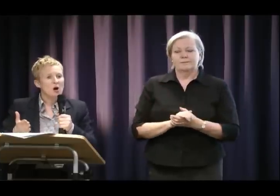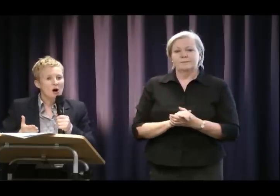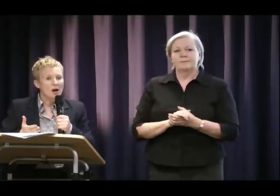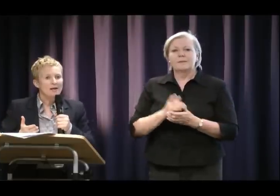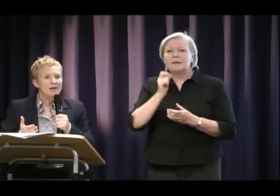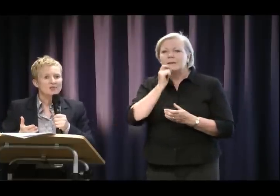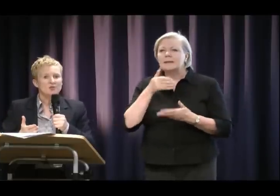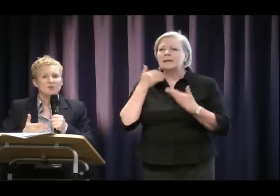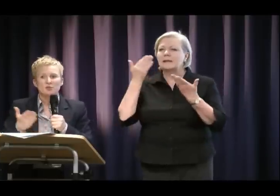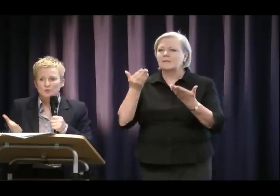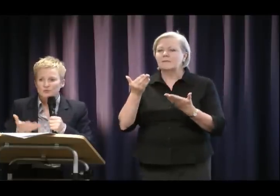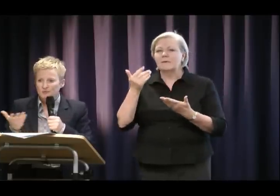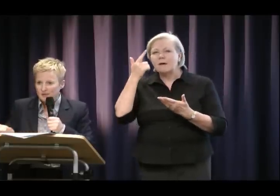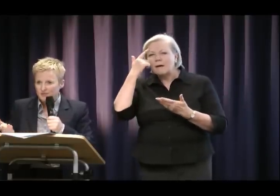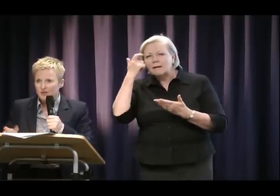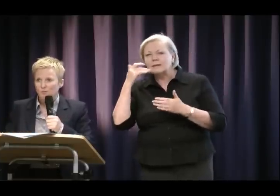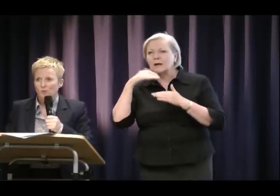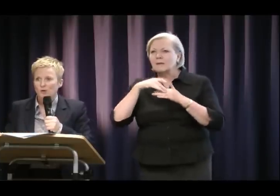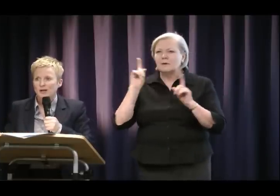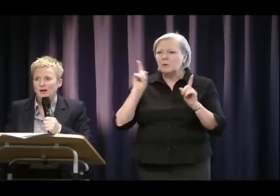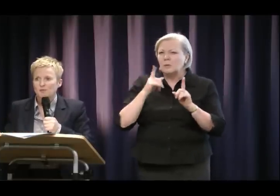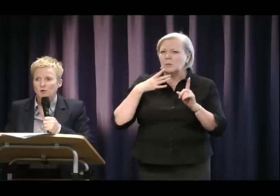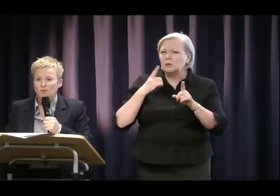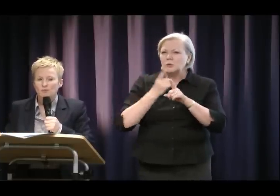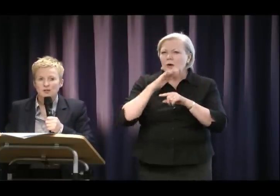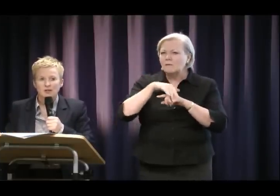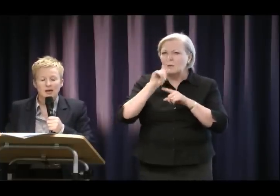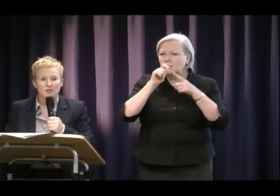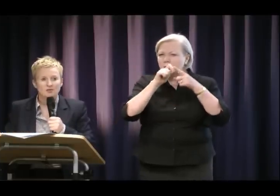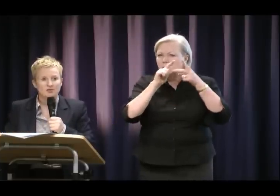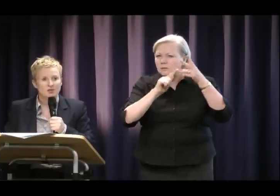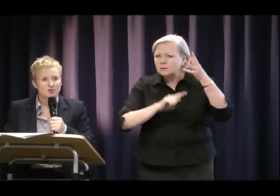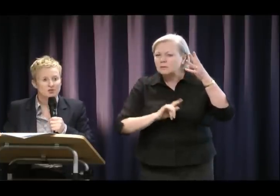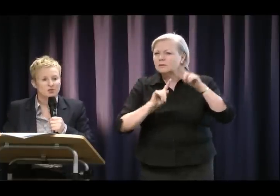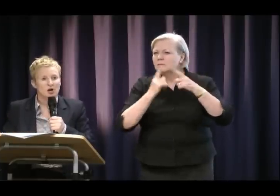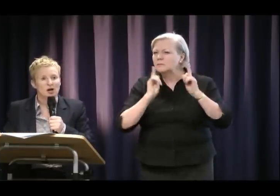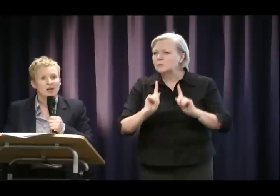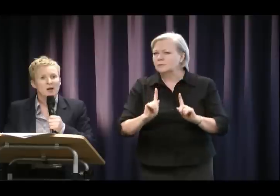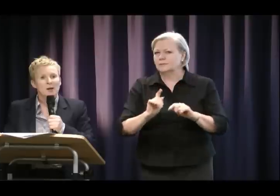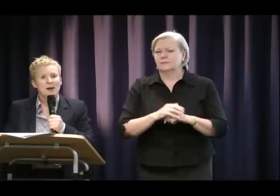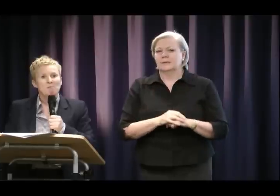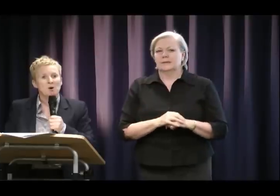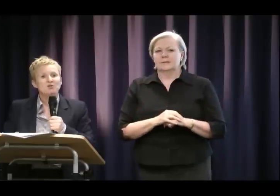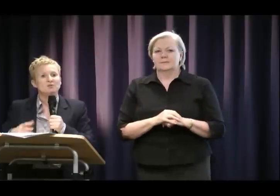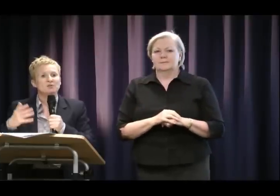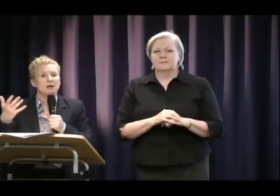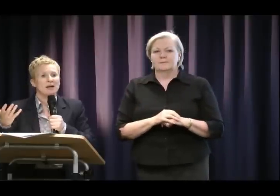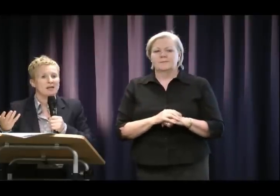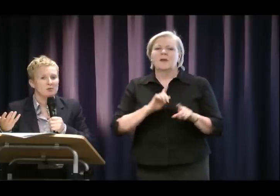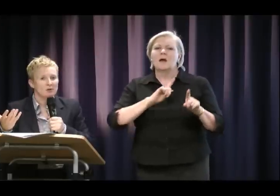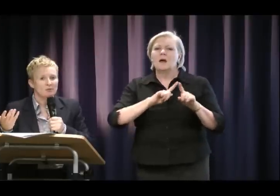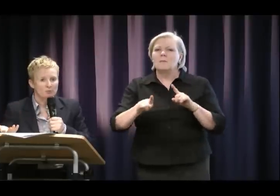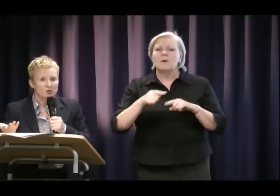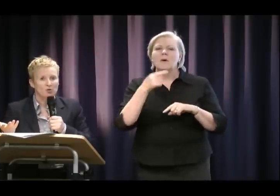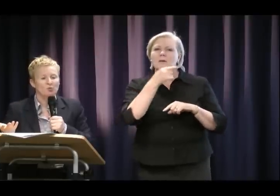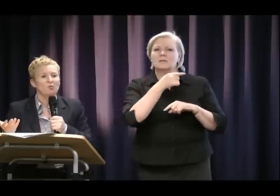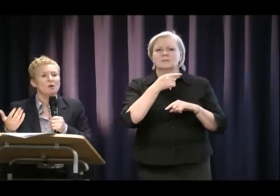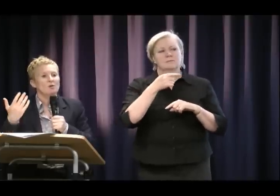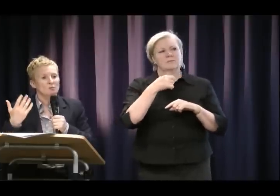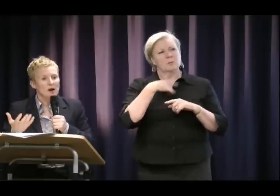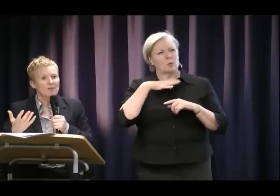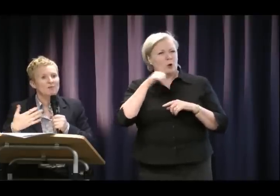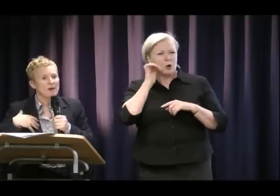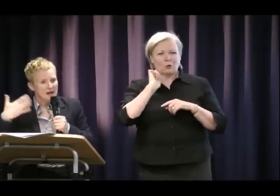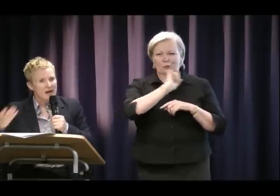bit of a guide as to the sorts of things that we want to cover off in our discussion tonight. And most of it's about hearing from